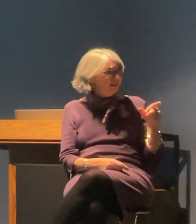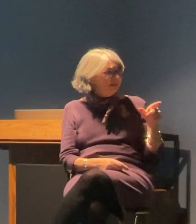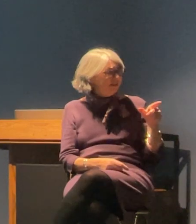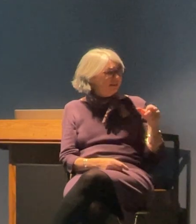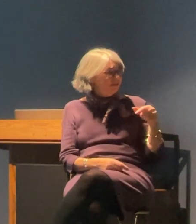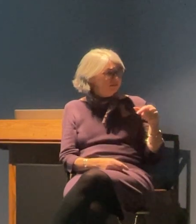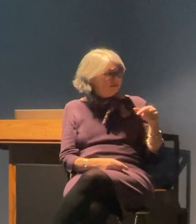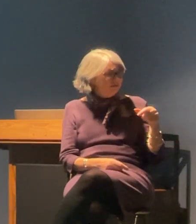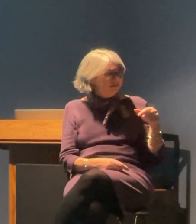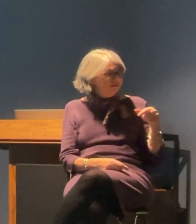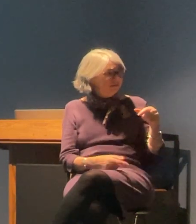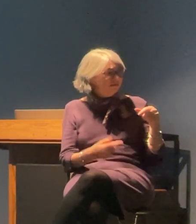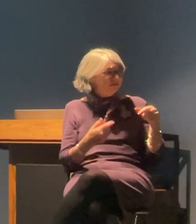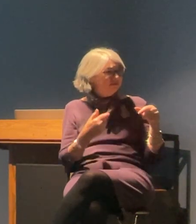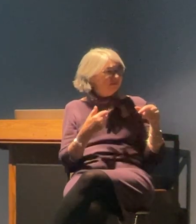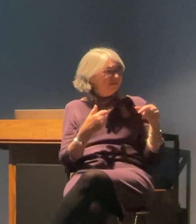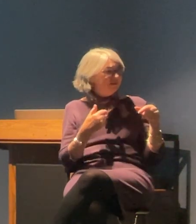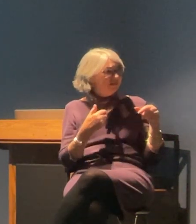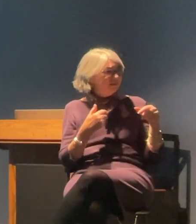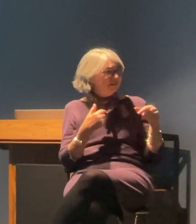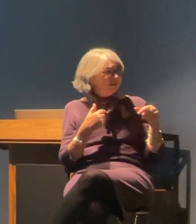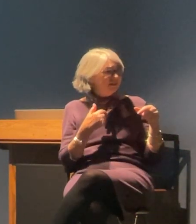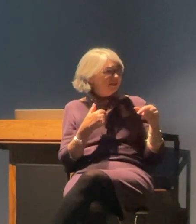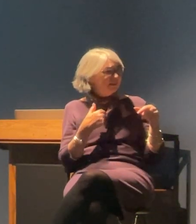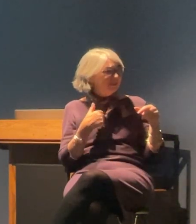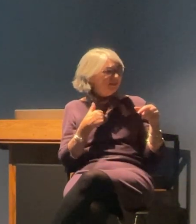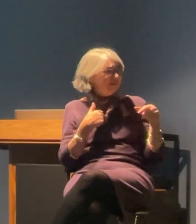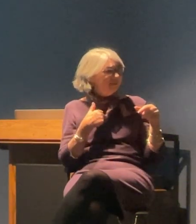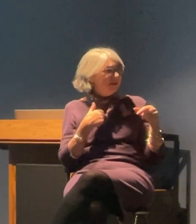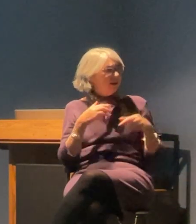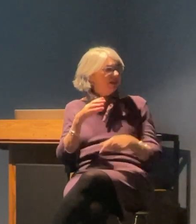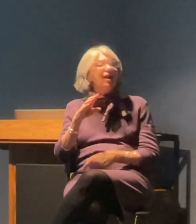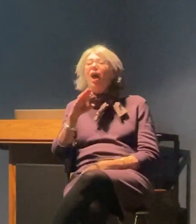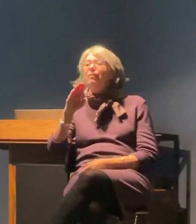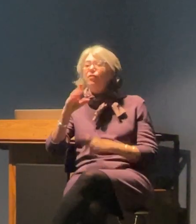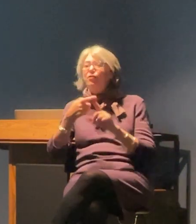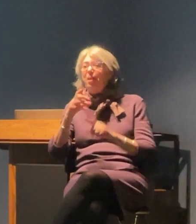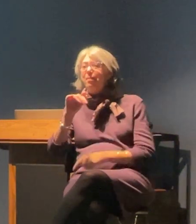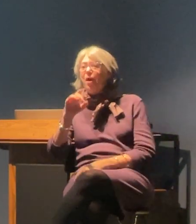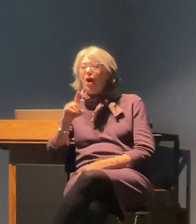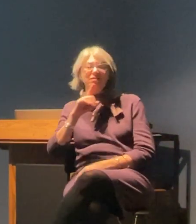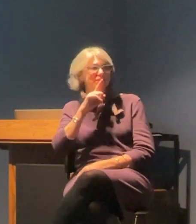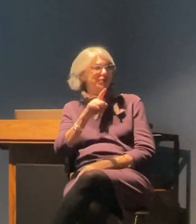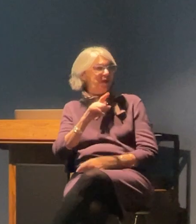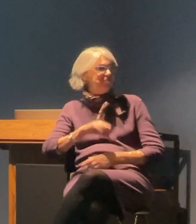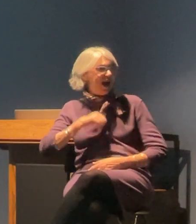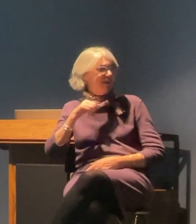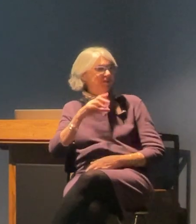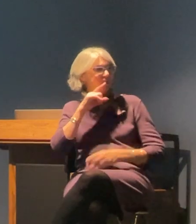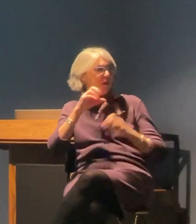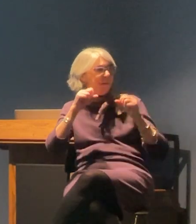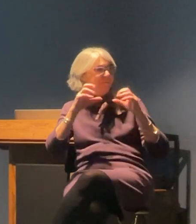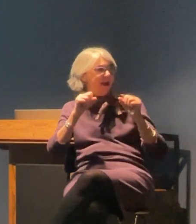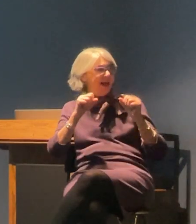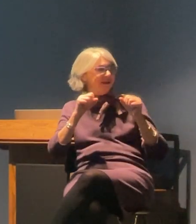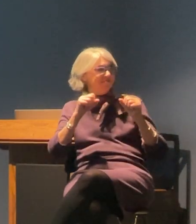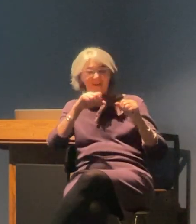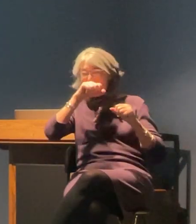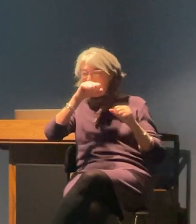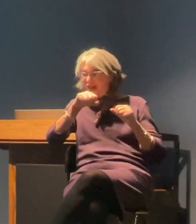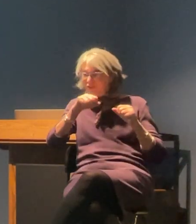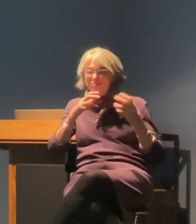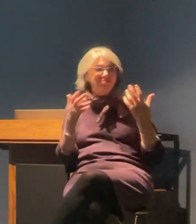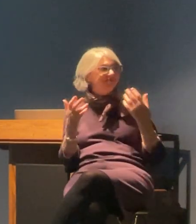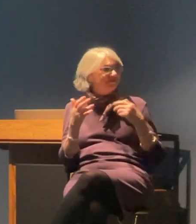question. I'm a fellow Bardian, I know him from... We travel together. I'm so proud of him, I'm so amazed with what he's doing, and I love him